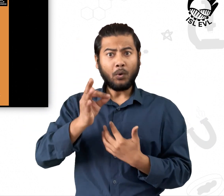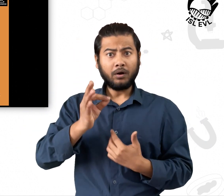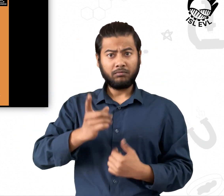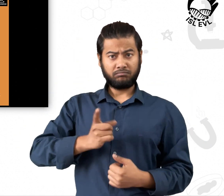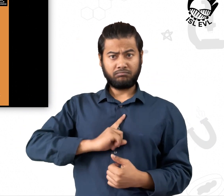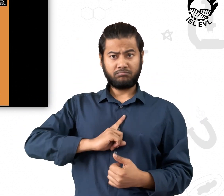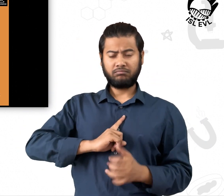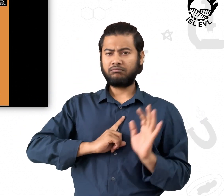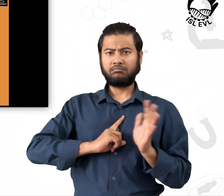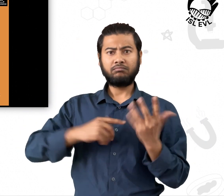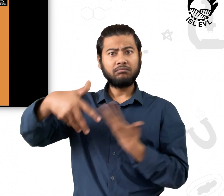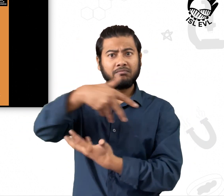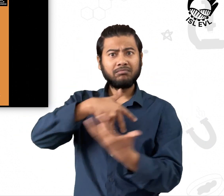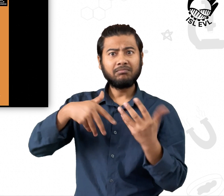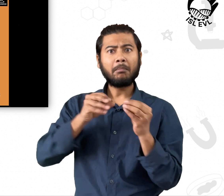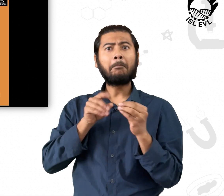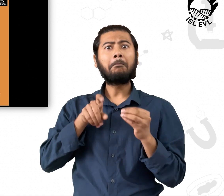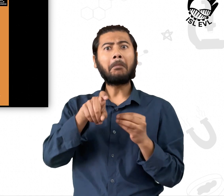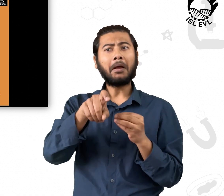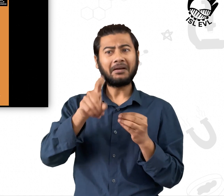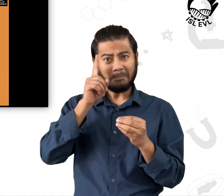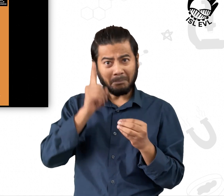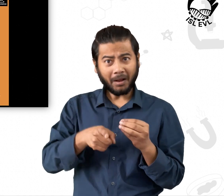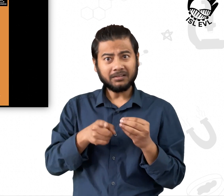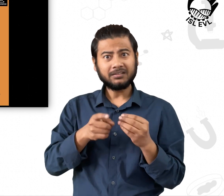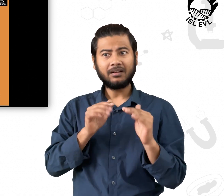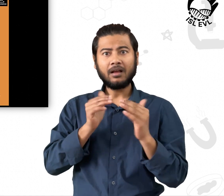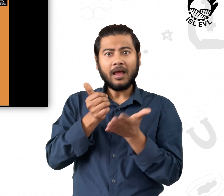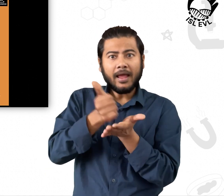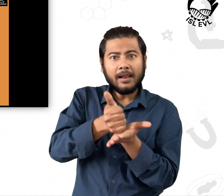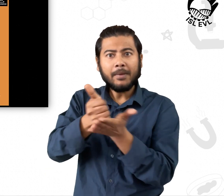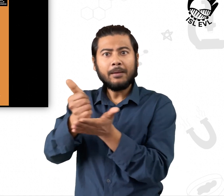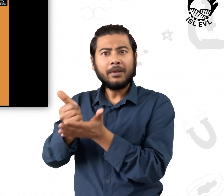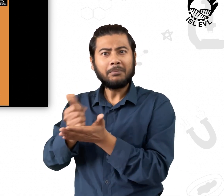you communicate with other bacteria? Let's say, why should you help